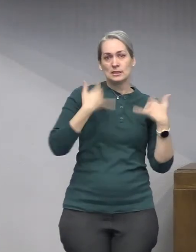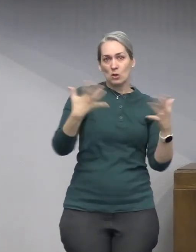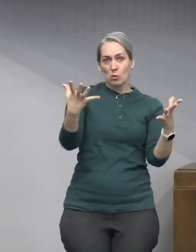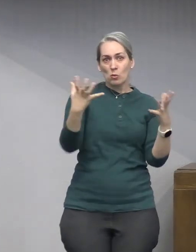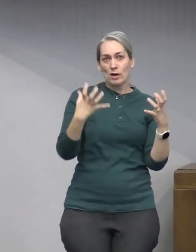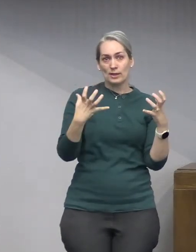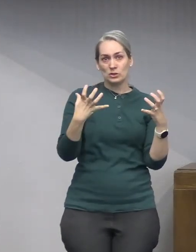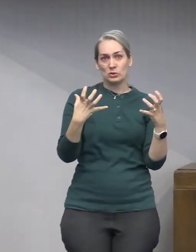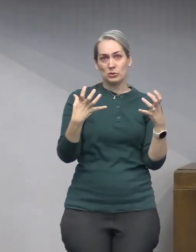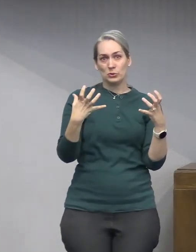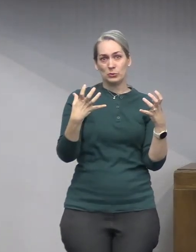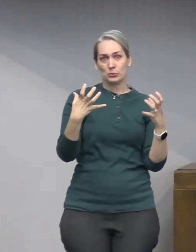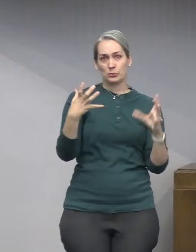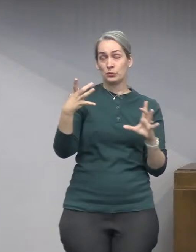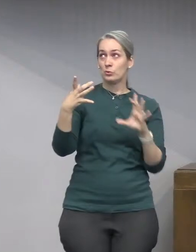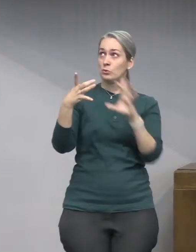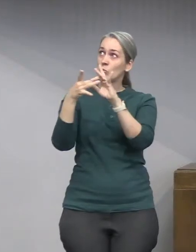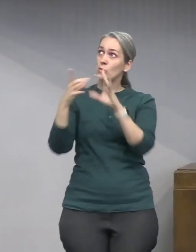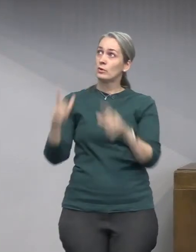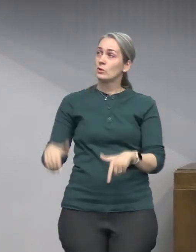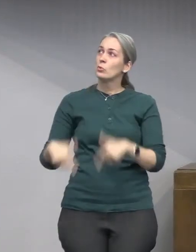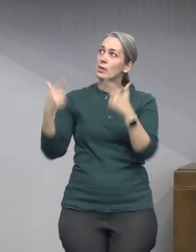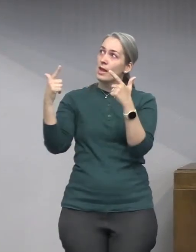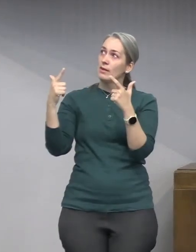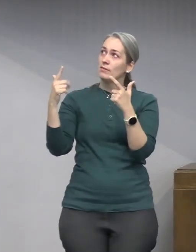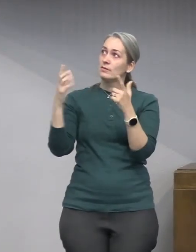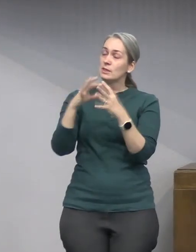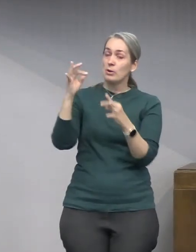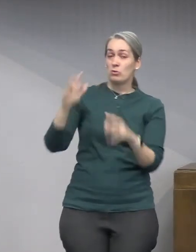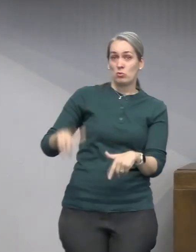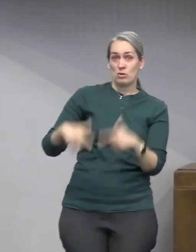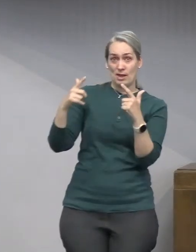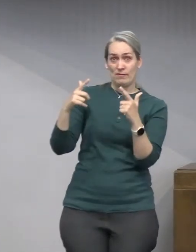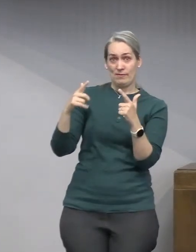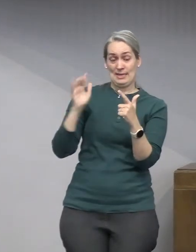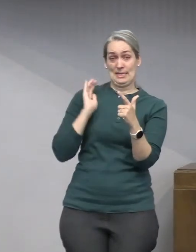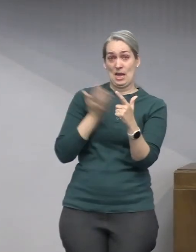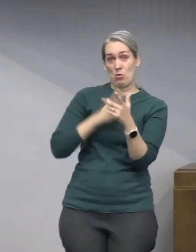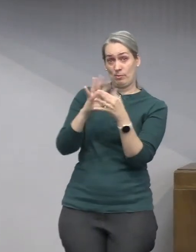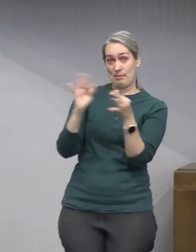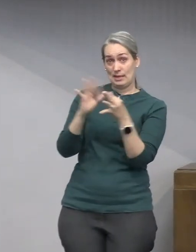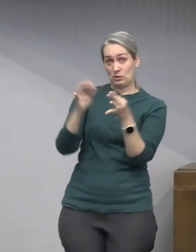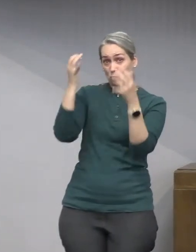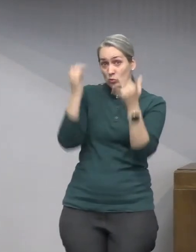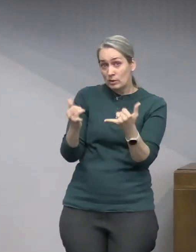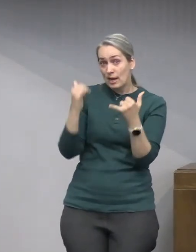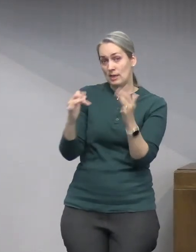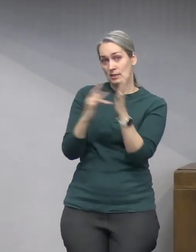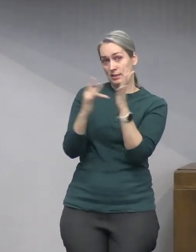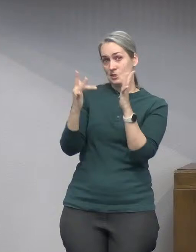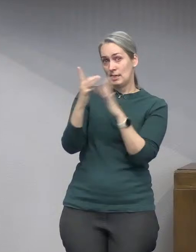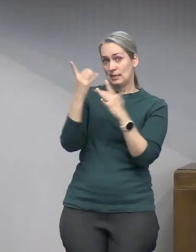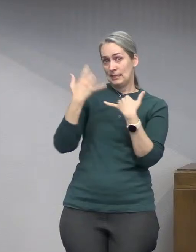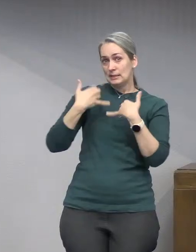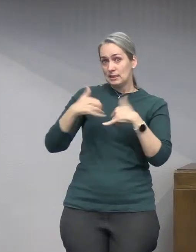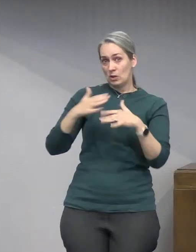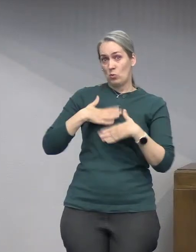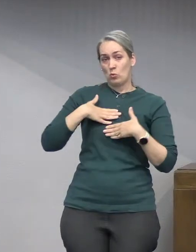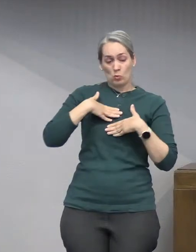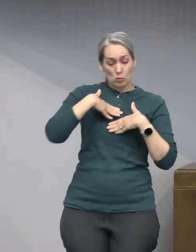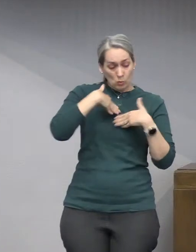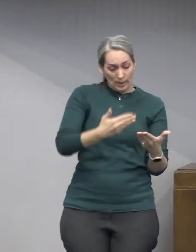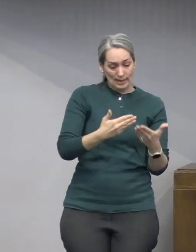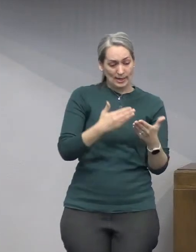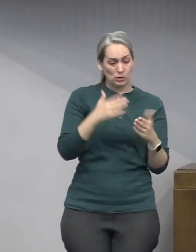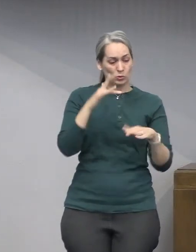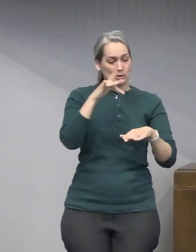restore to life, spiritual life especially. This is our message today, isn't it? That Jesus is still willing